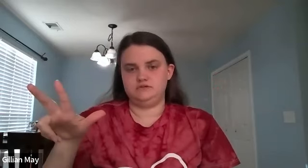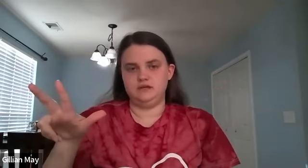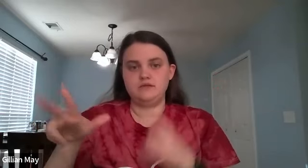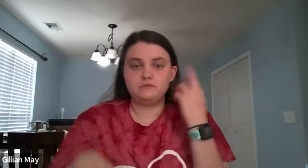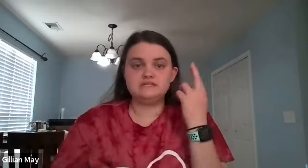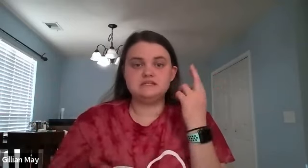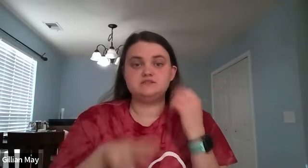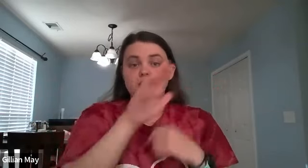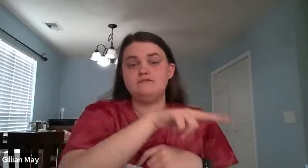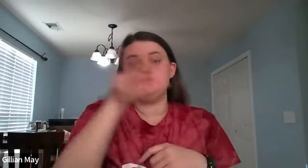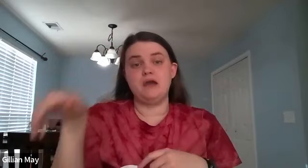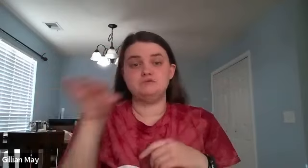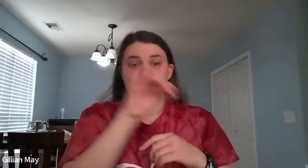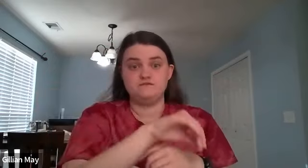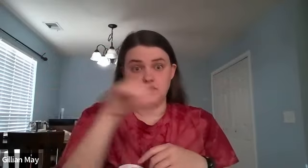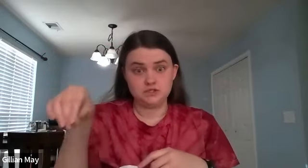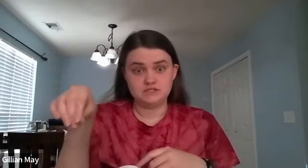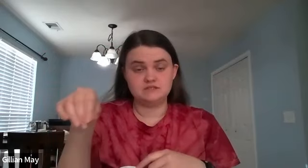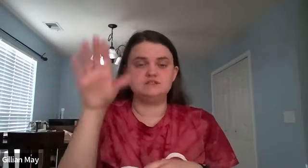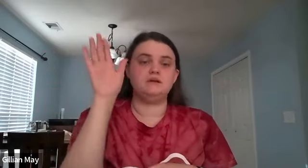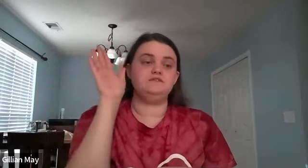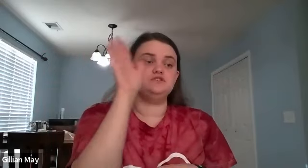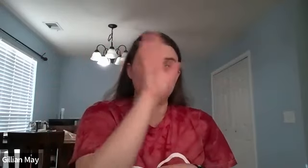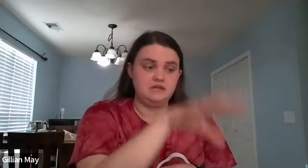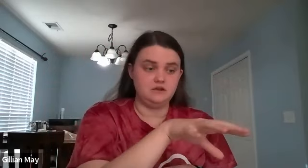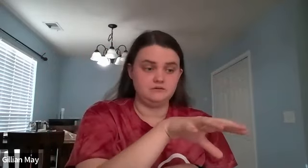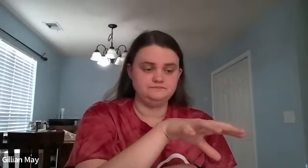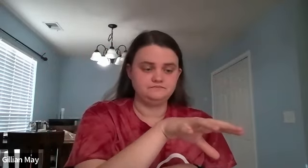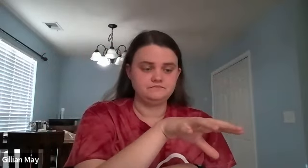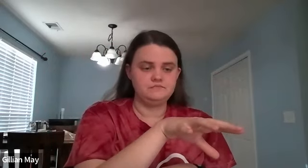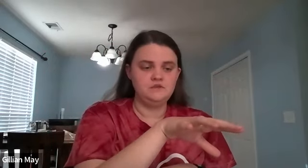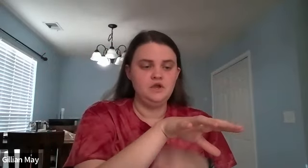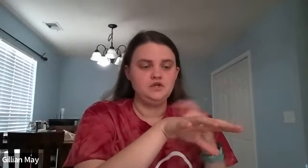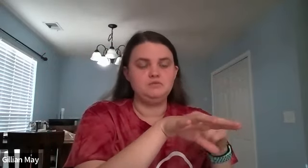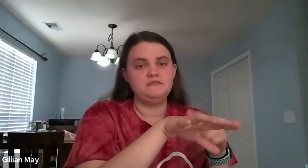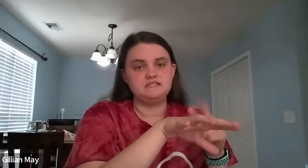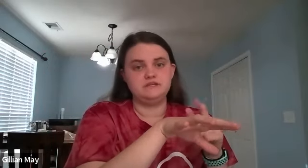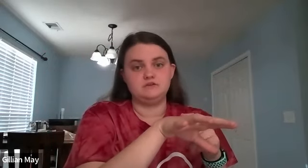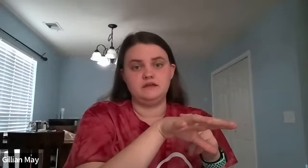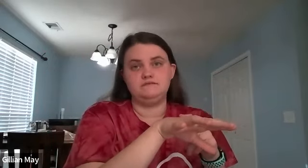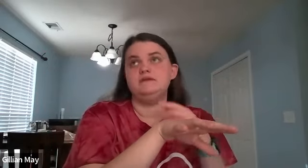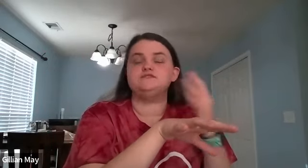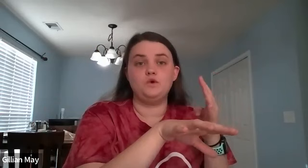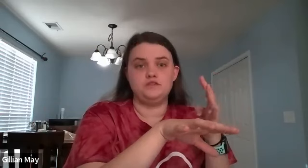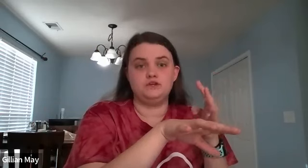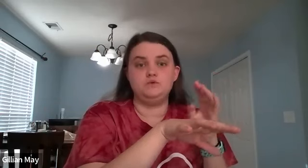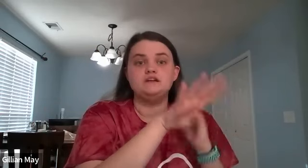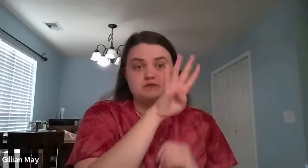42, 3. And the reason is whatever you bounce first. So like if you start here, you want that to be your, like, if it's 43, you want to have your